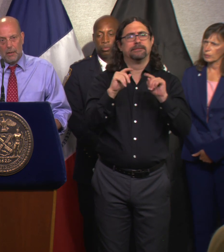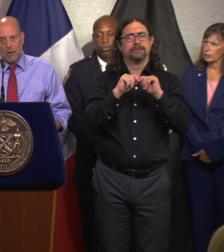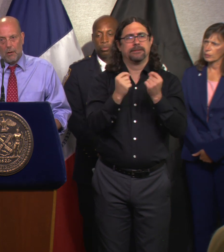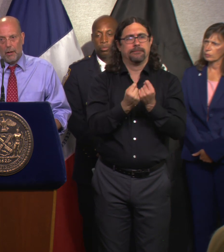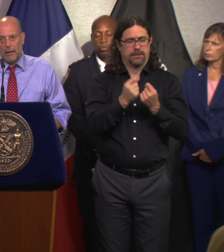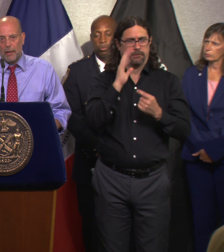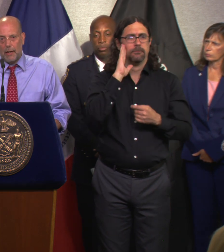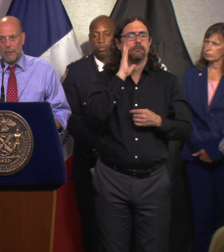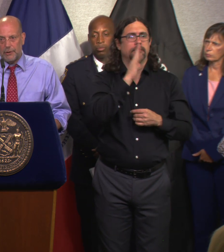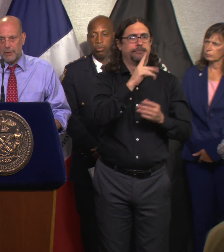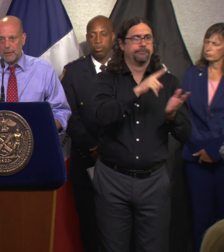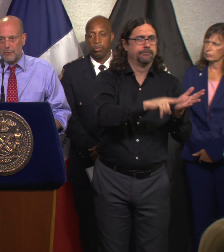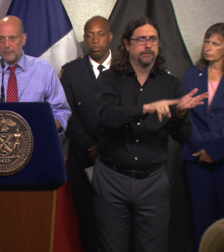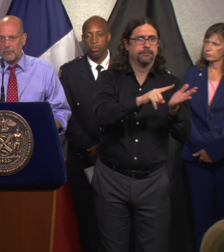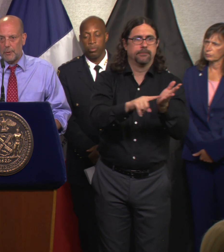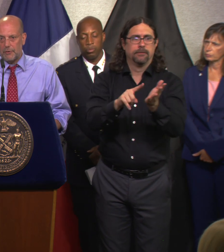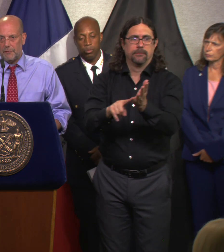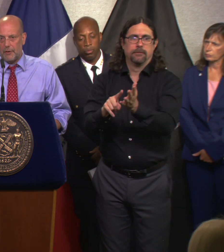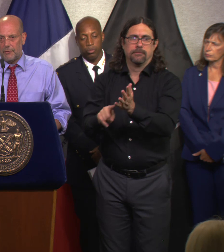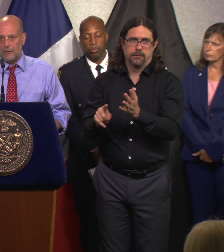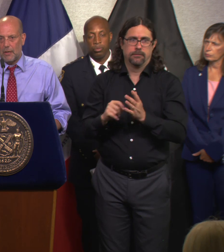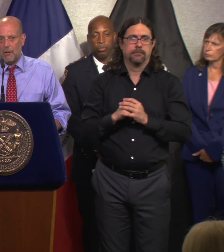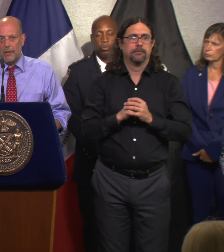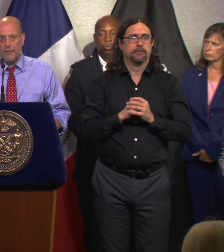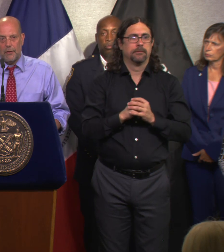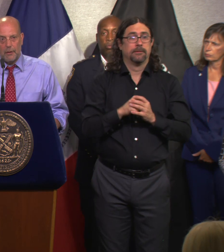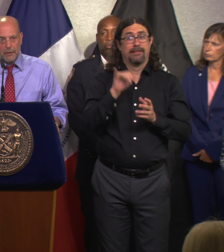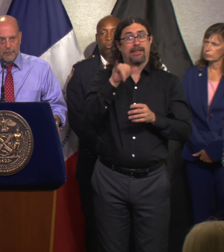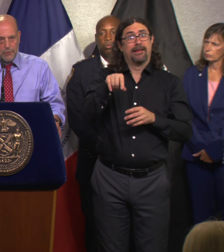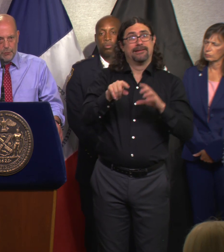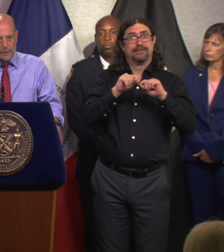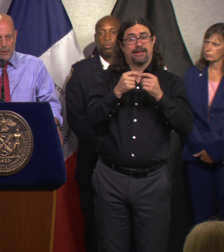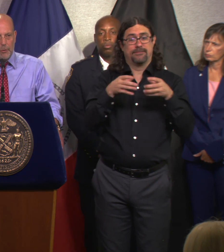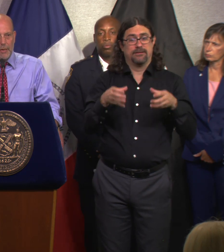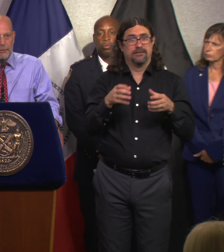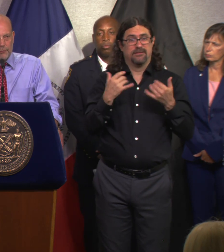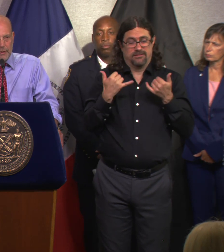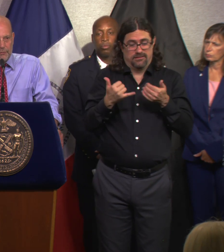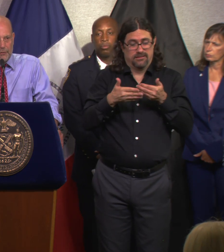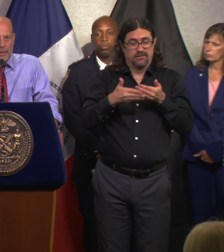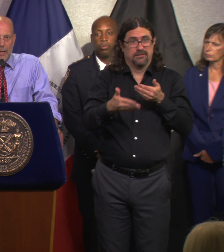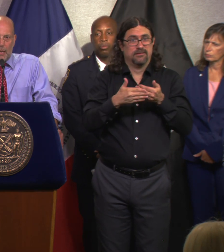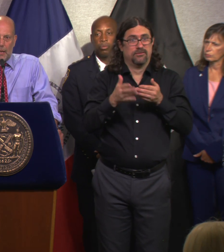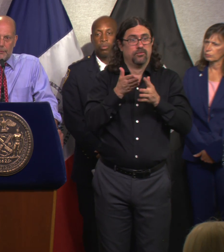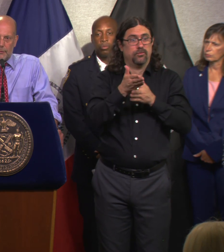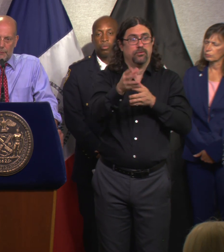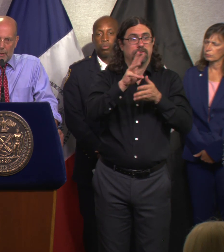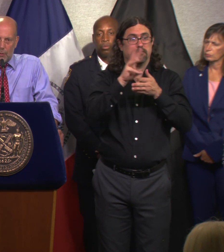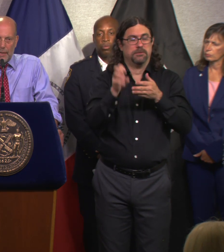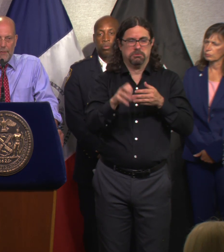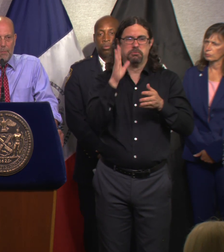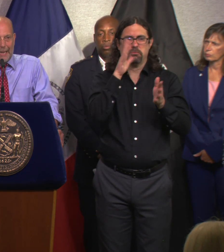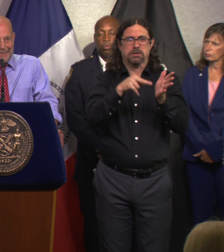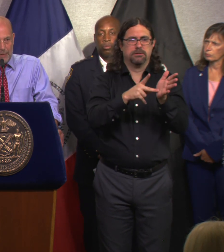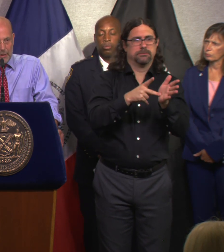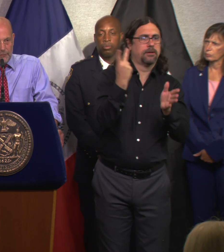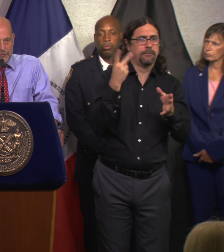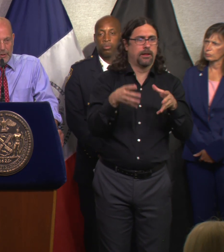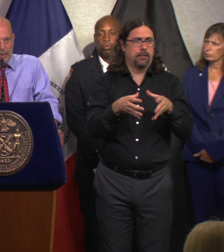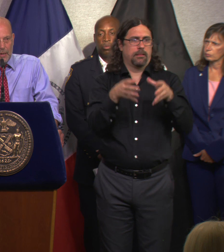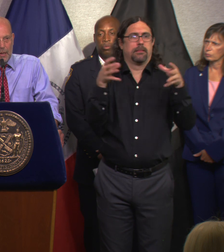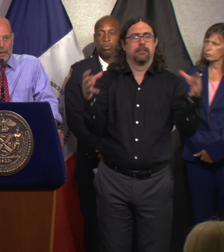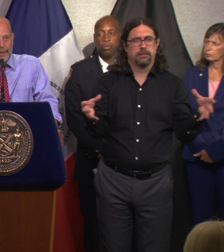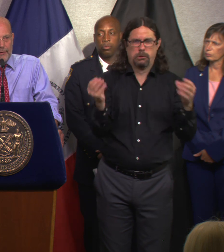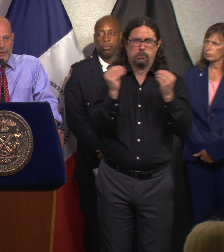redoubling our outreach teams in terms of focusing on the individuals we know to be on the streets. As you know, we have a by-name